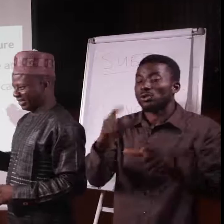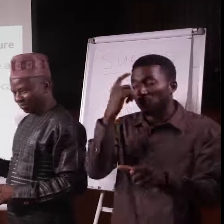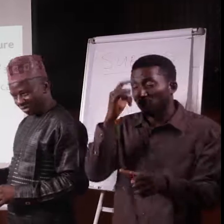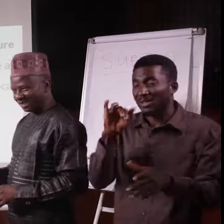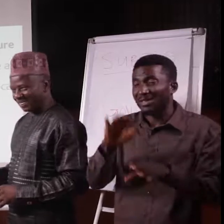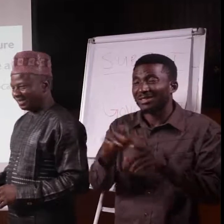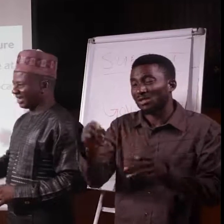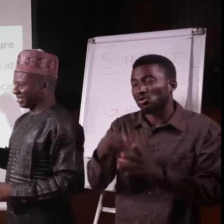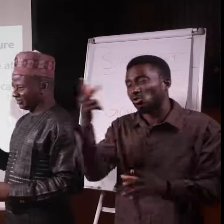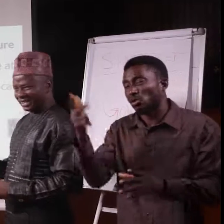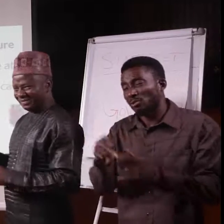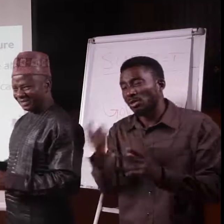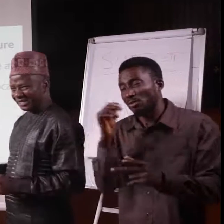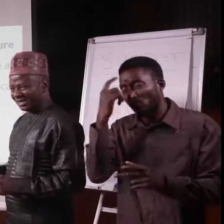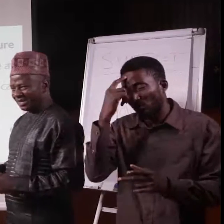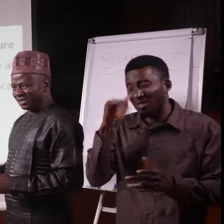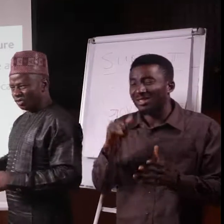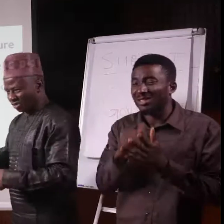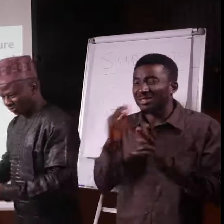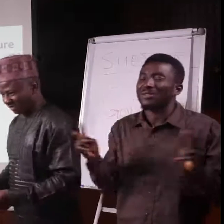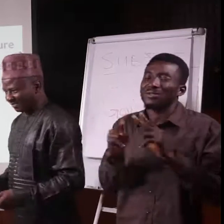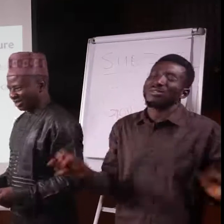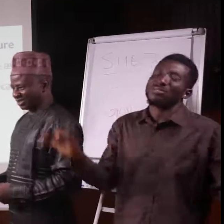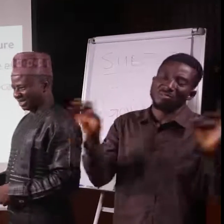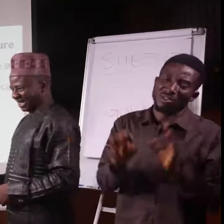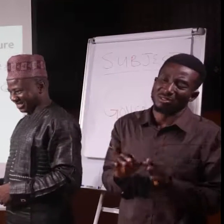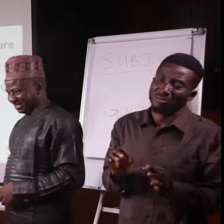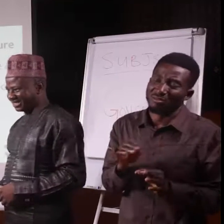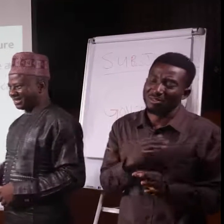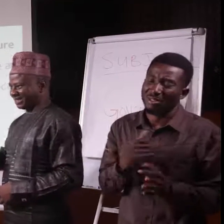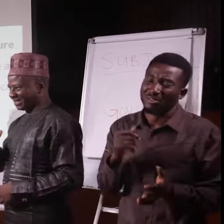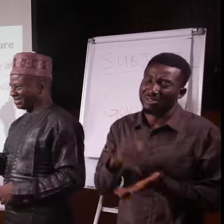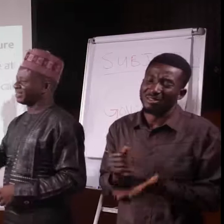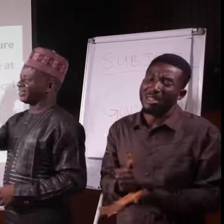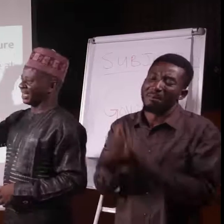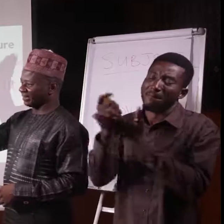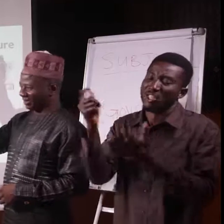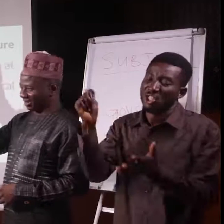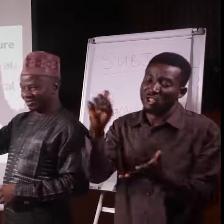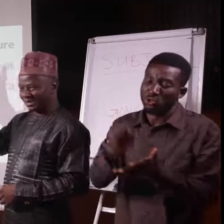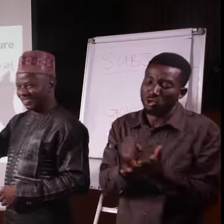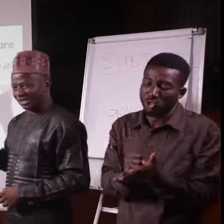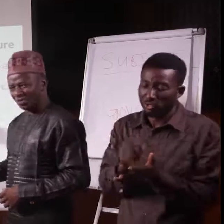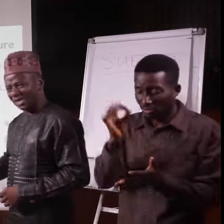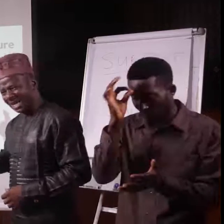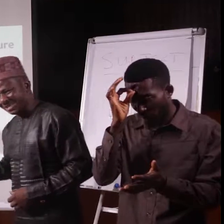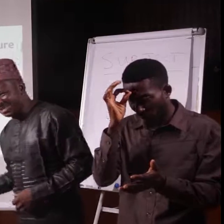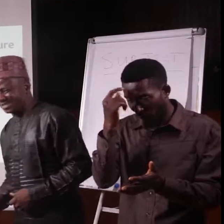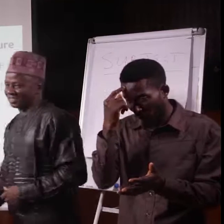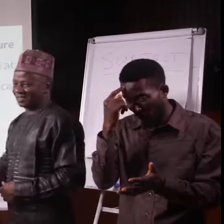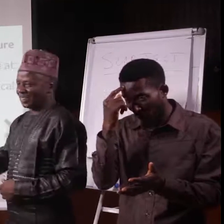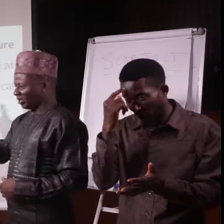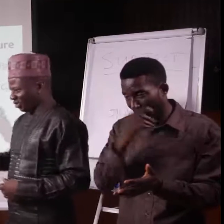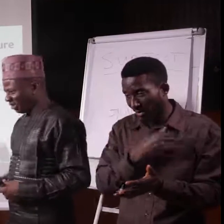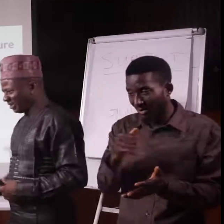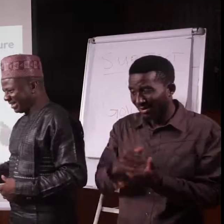very important, and it's very, very useful because it assists the state and the federal government. It equally